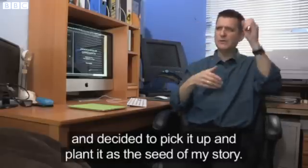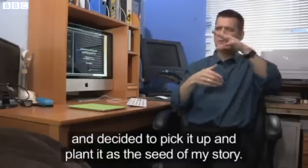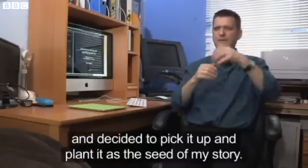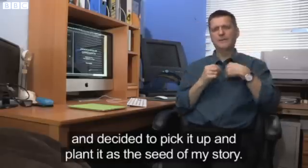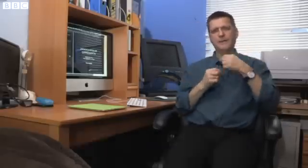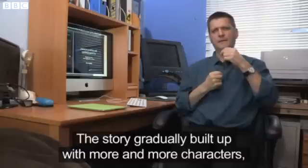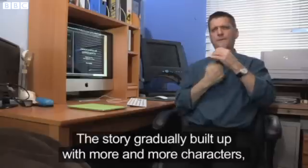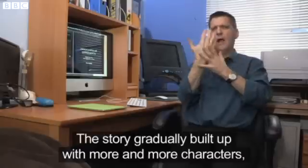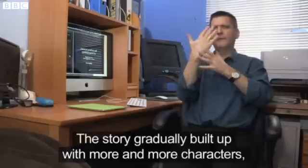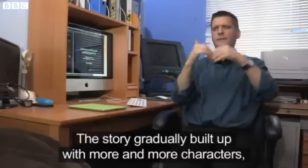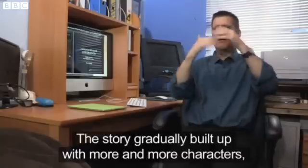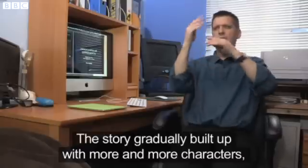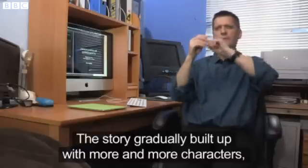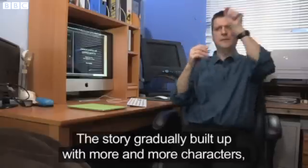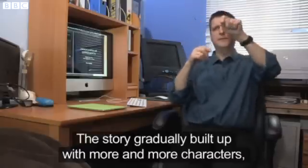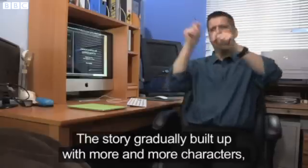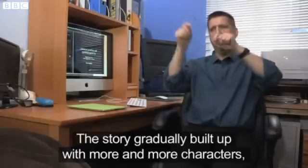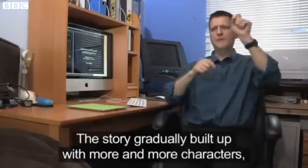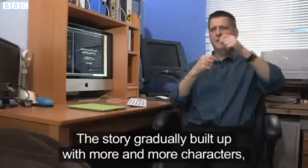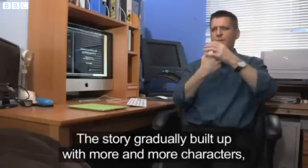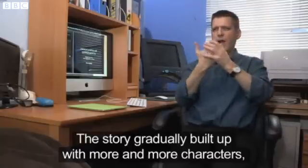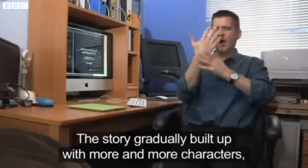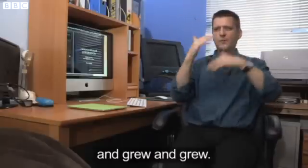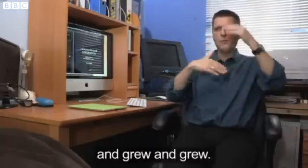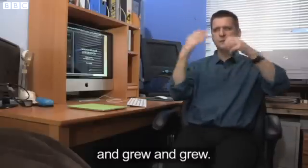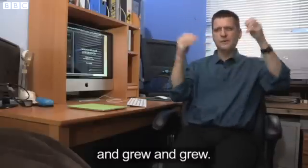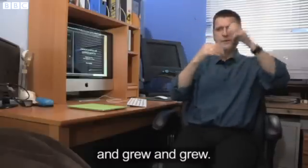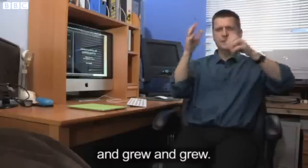The story gradually built up with more and more characters and grew and grew.